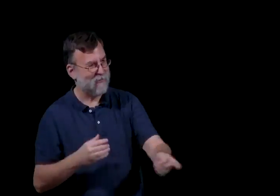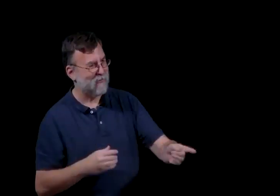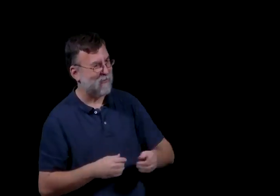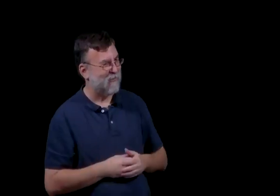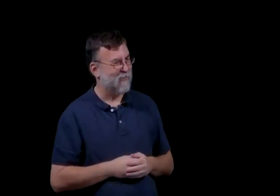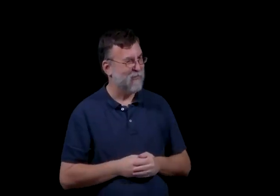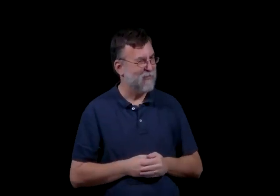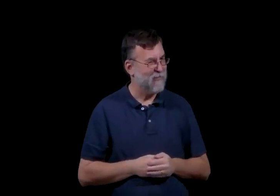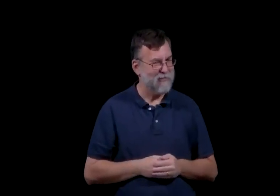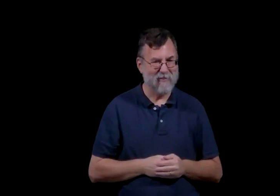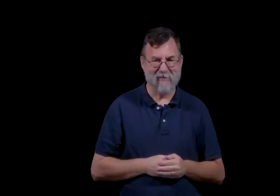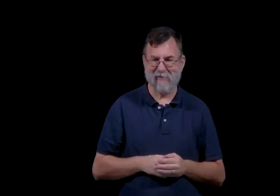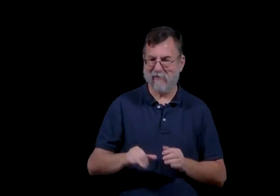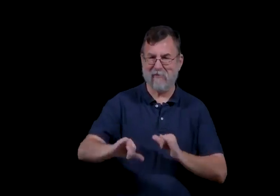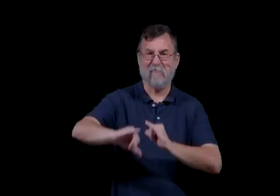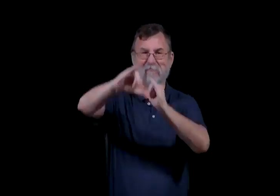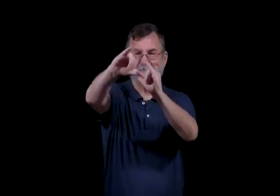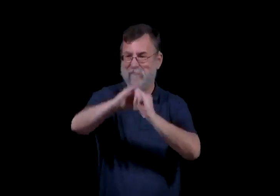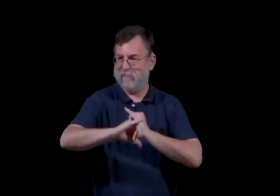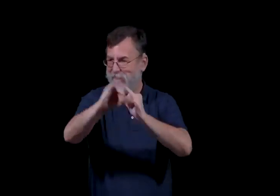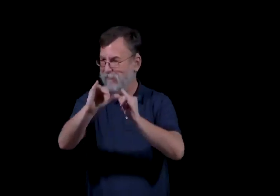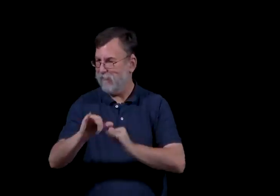morning? How about you here at church? Are you all ready?